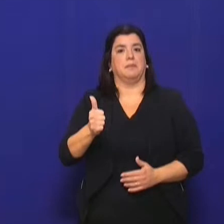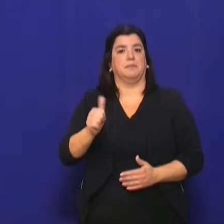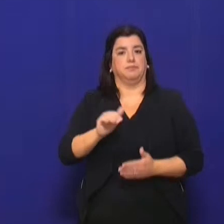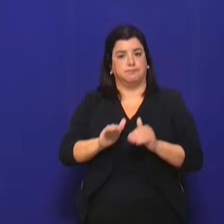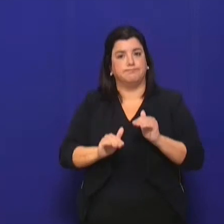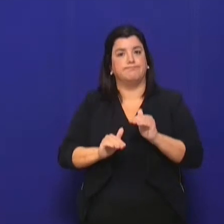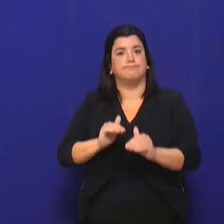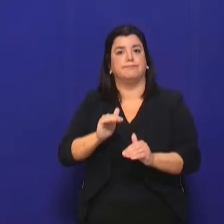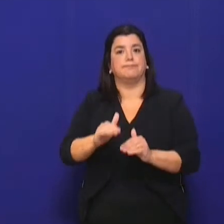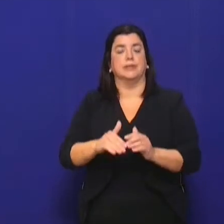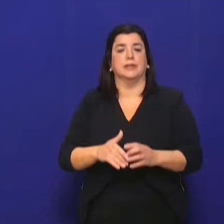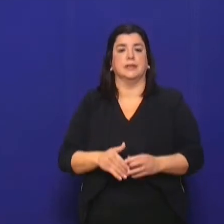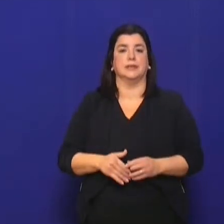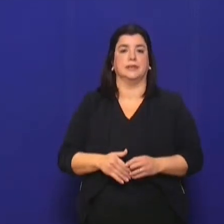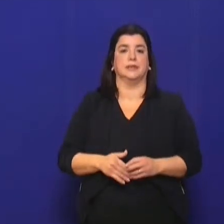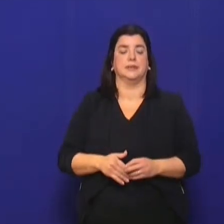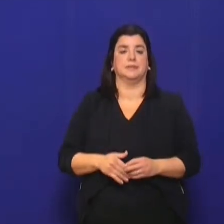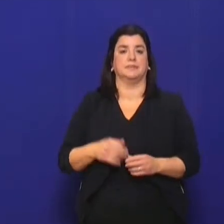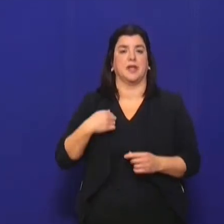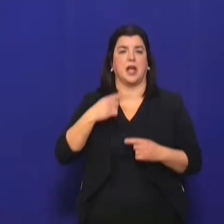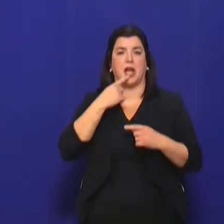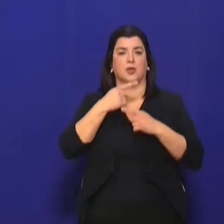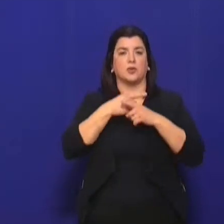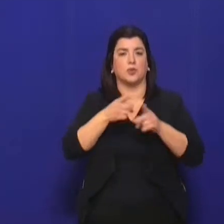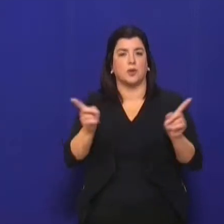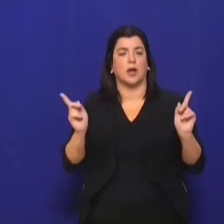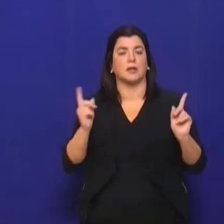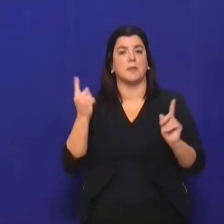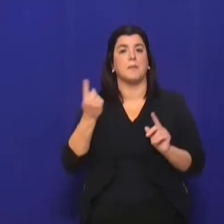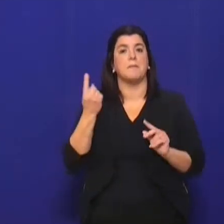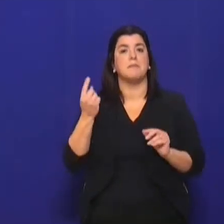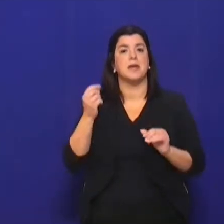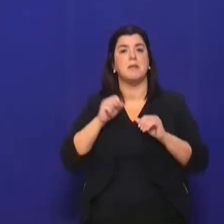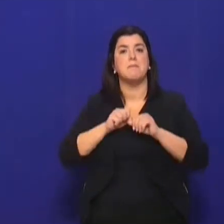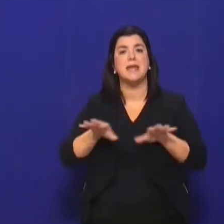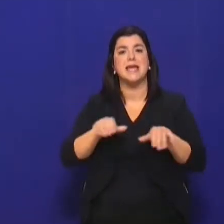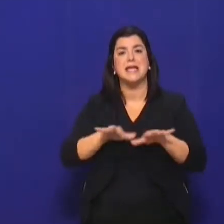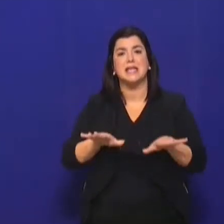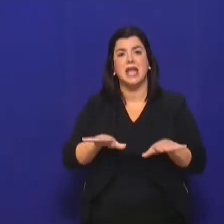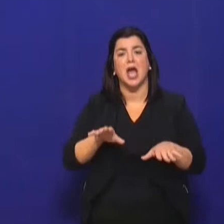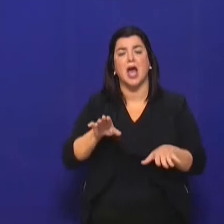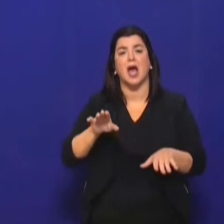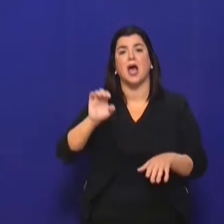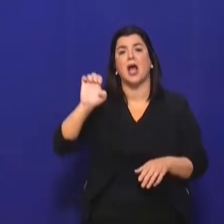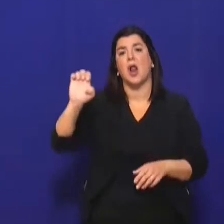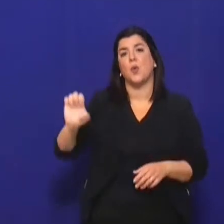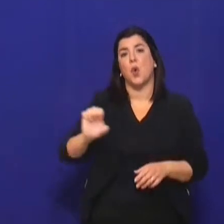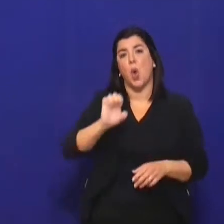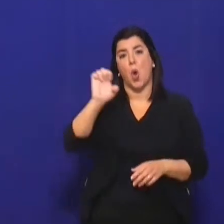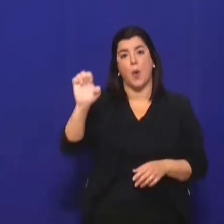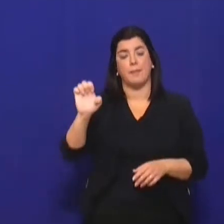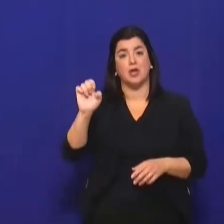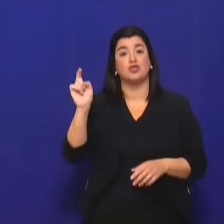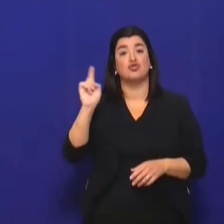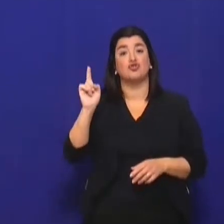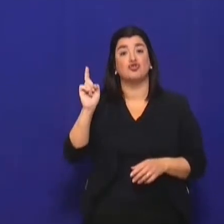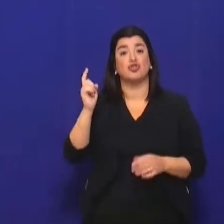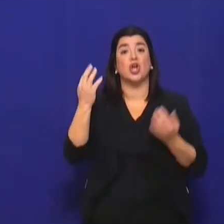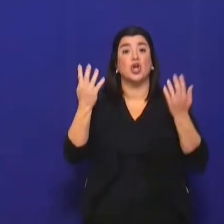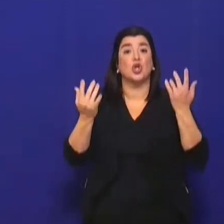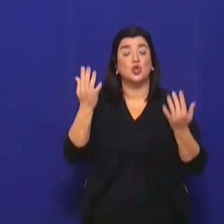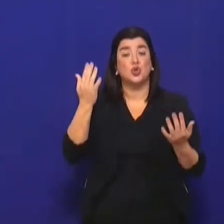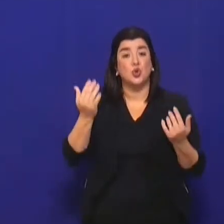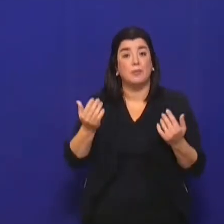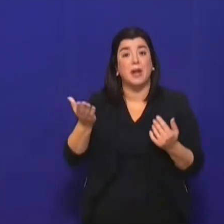ukoll li kien hemm ukoll xi news fil-medja, propju anke dalodu kien hemm fil-Euronews fejn in-numri li kienu